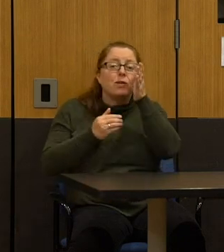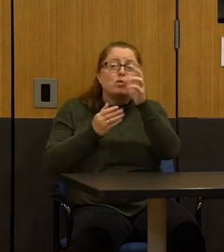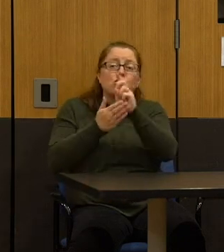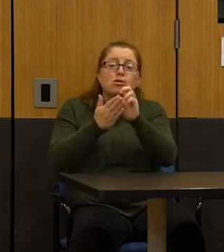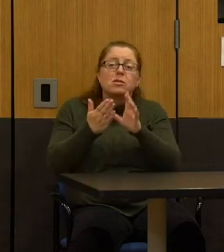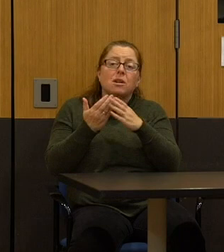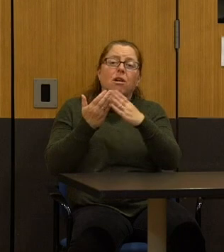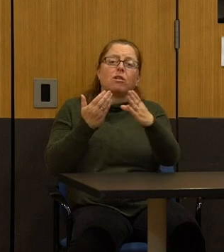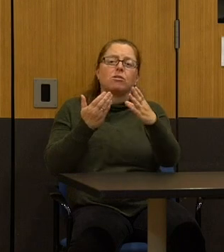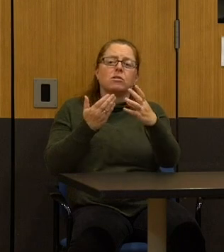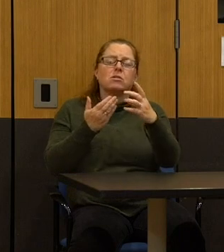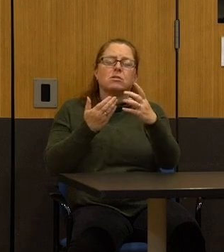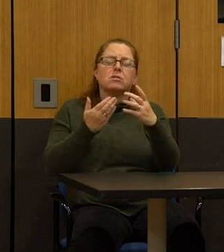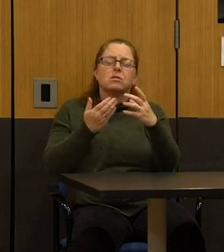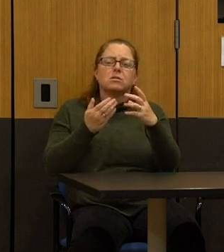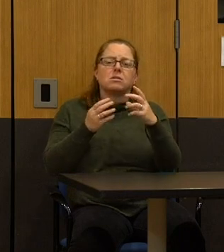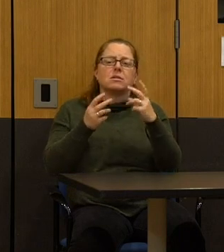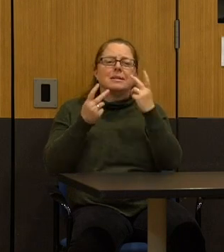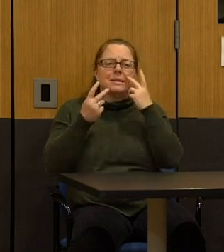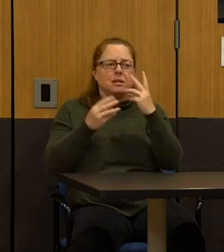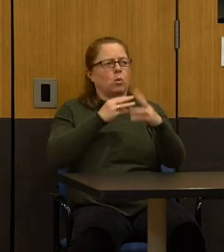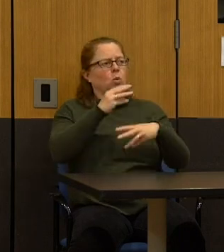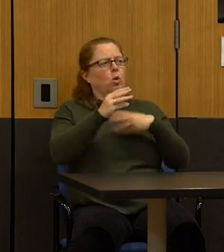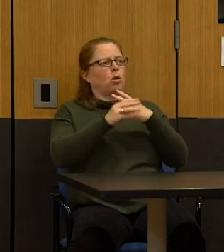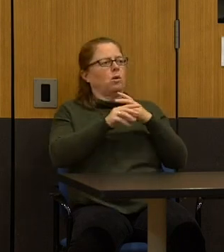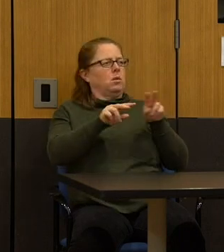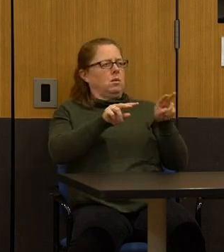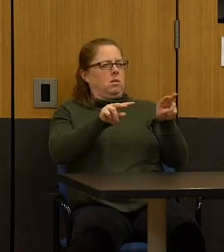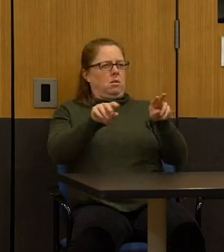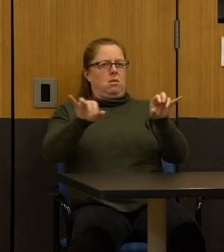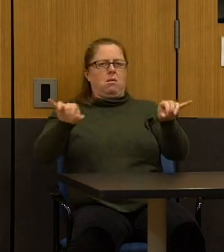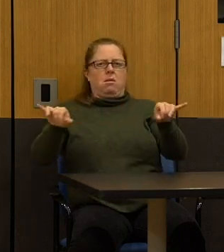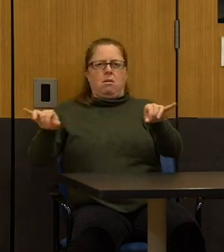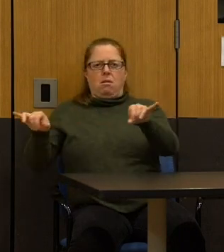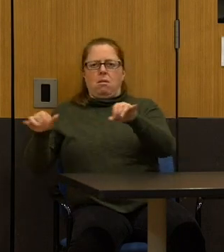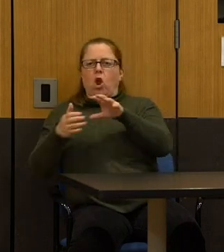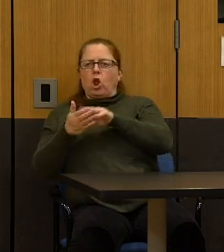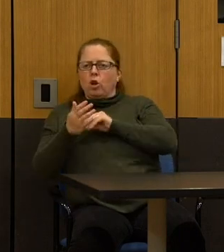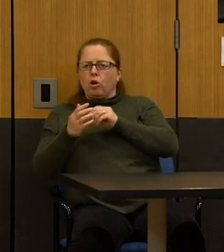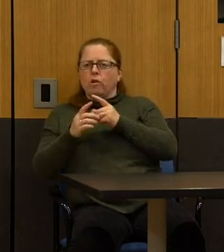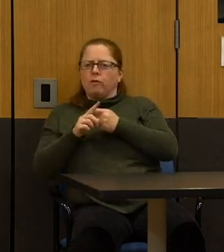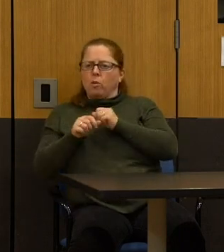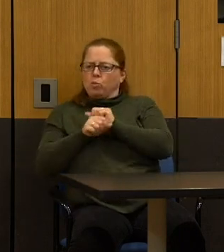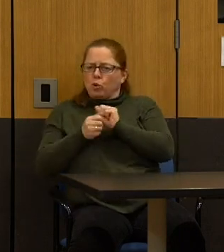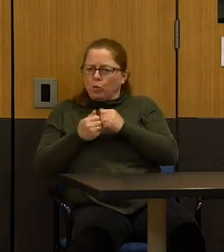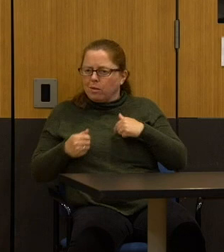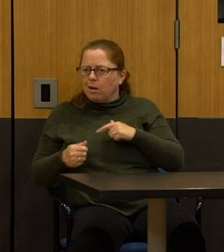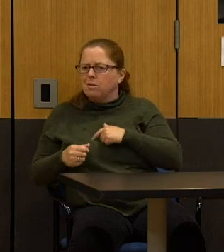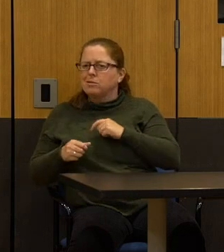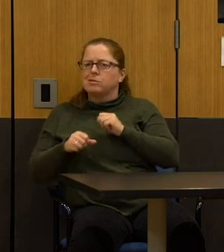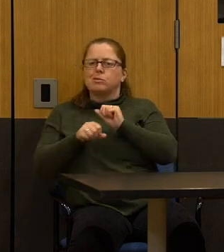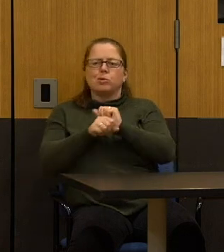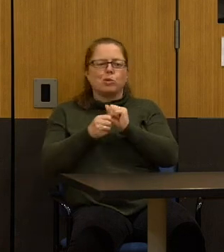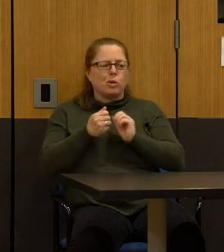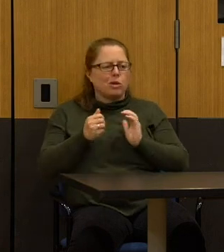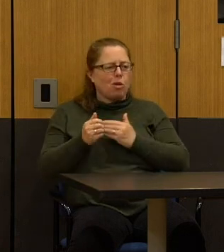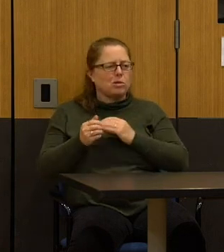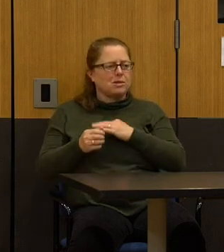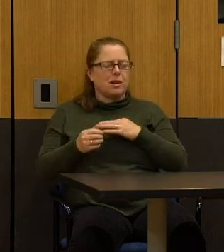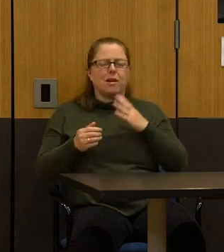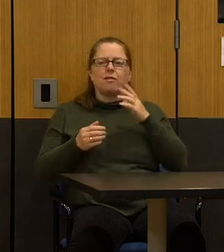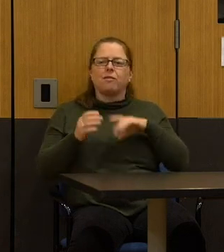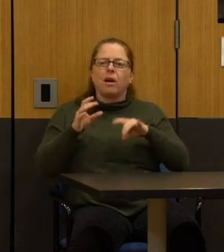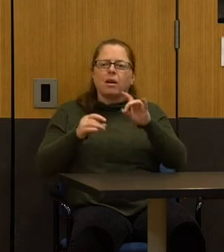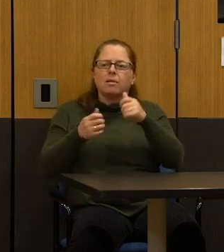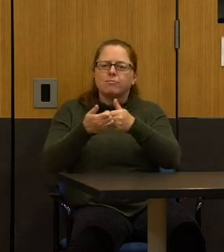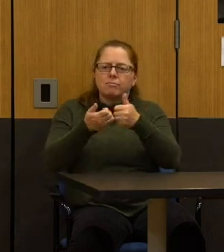designers step out in the world and already know, by working with us and working with our staff, know what the challenges are. So it's